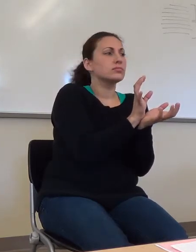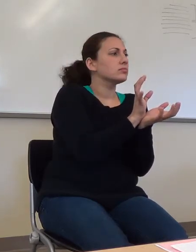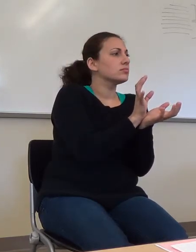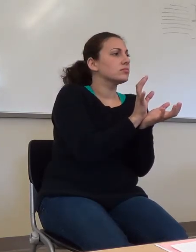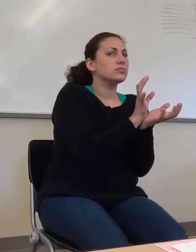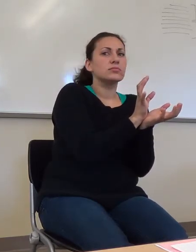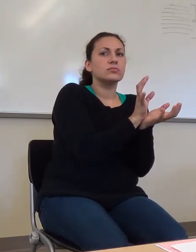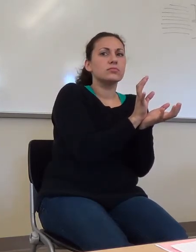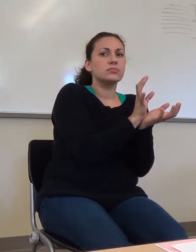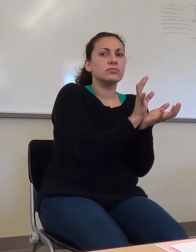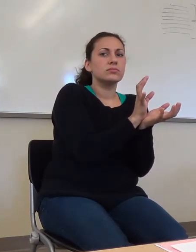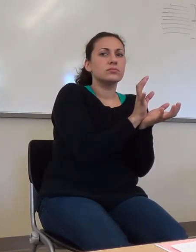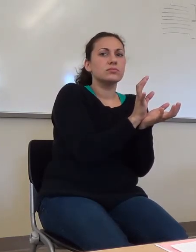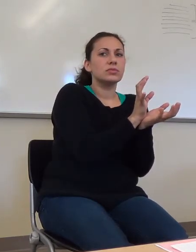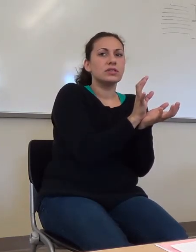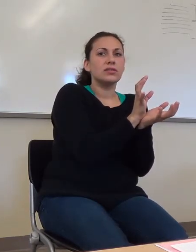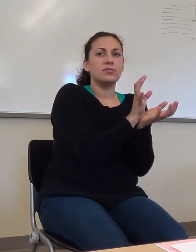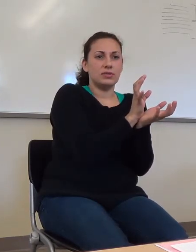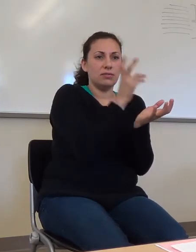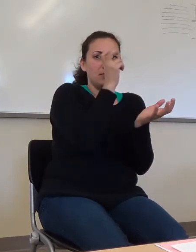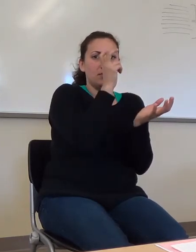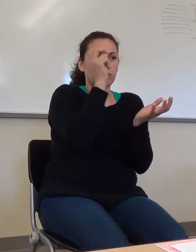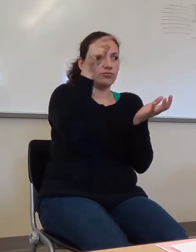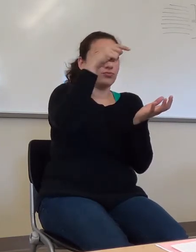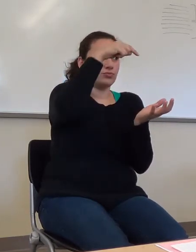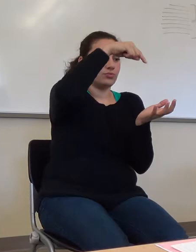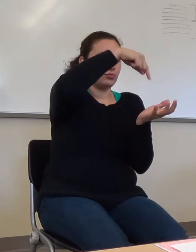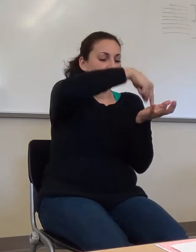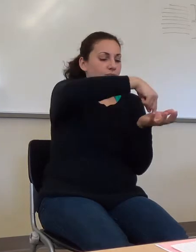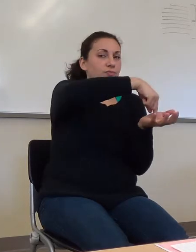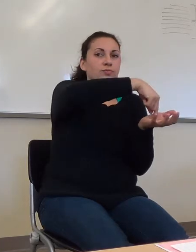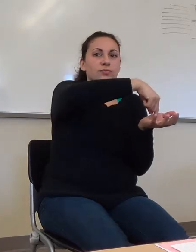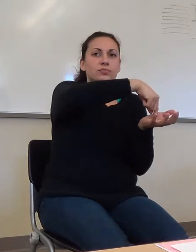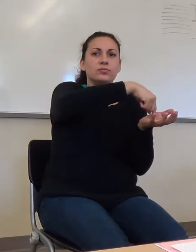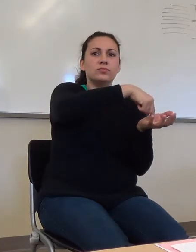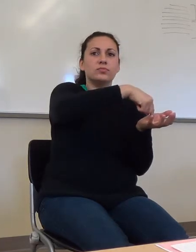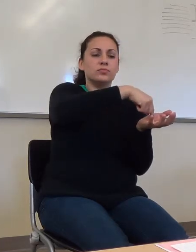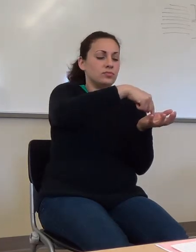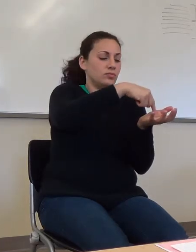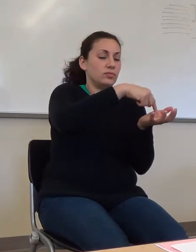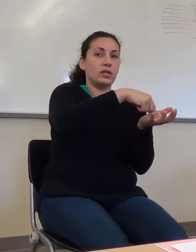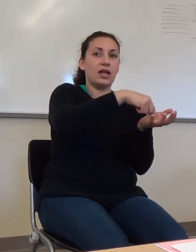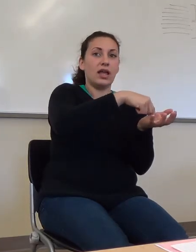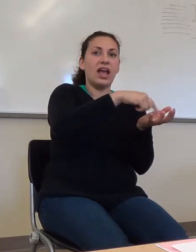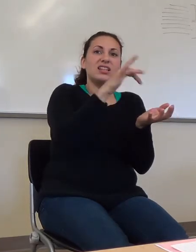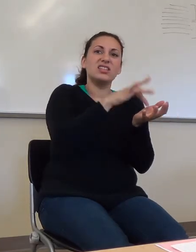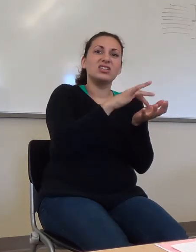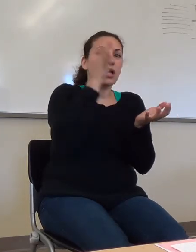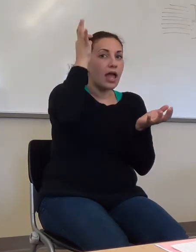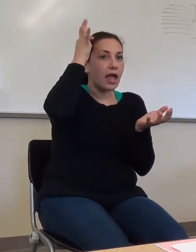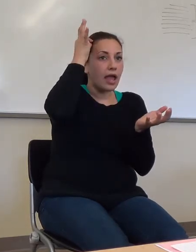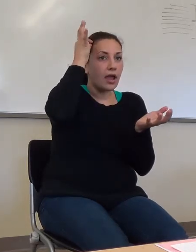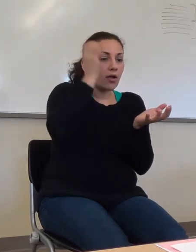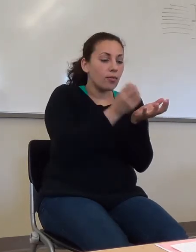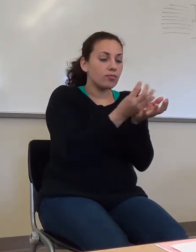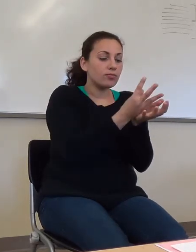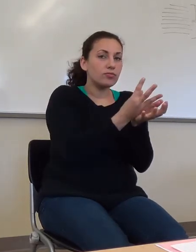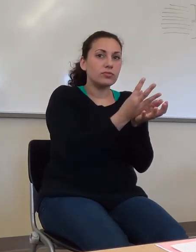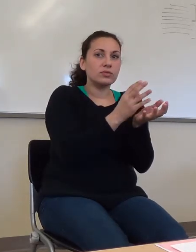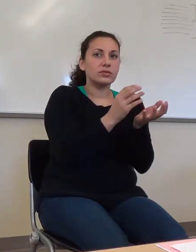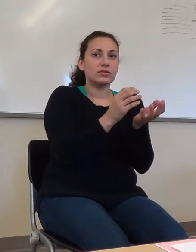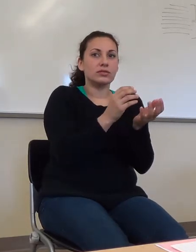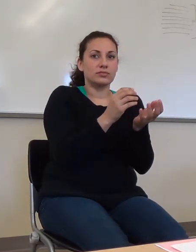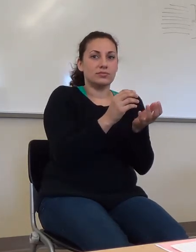They remain open, an insect lands. Luis, what's the next step? It triggers little hairs. Yeah, the Last insect portion. triggers